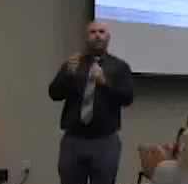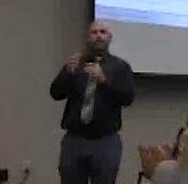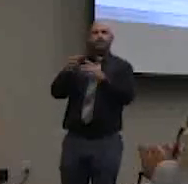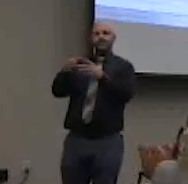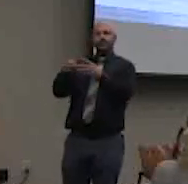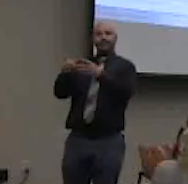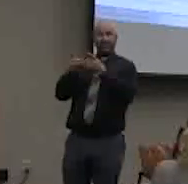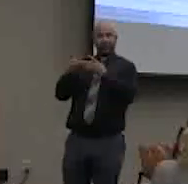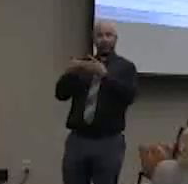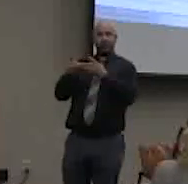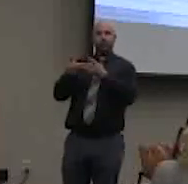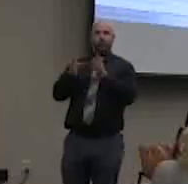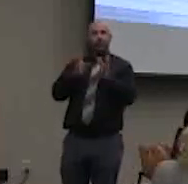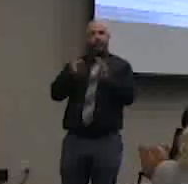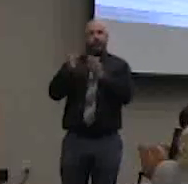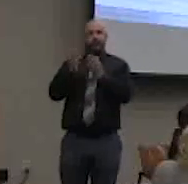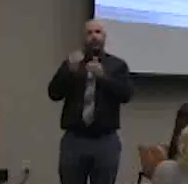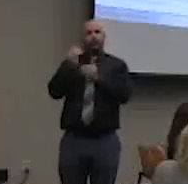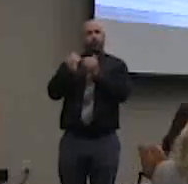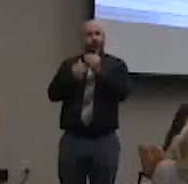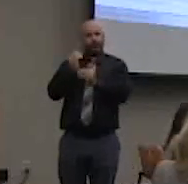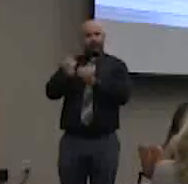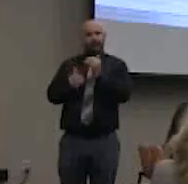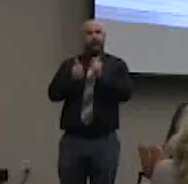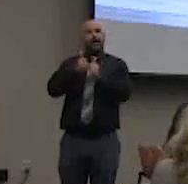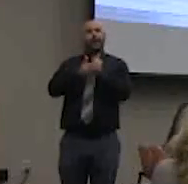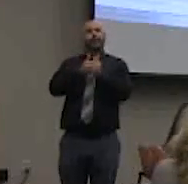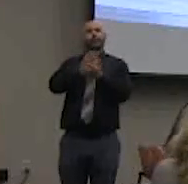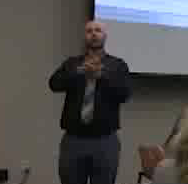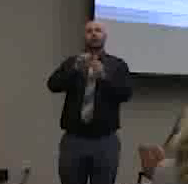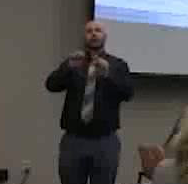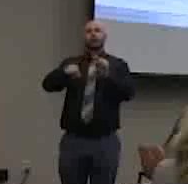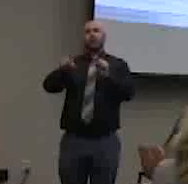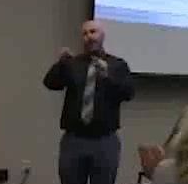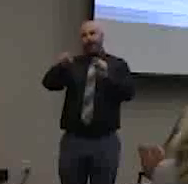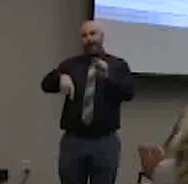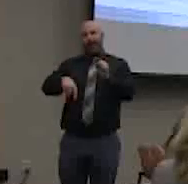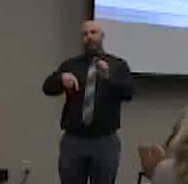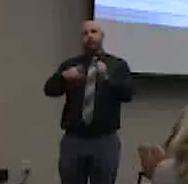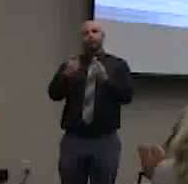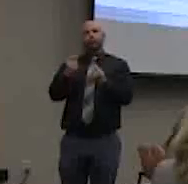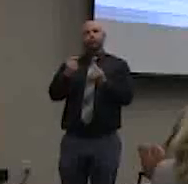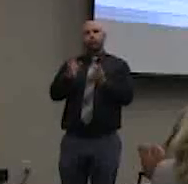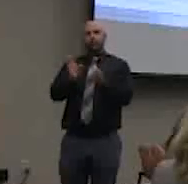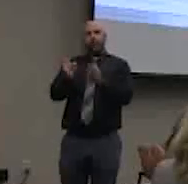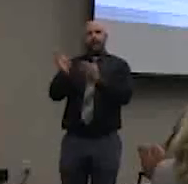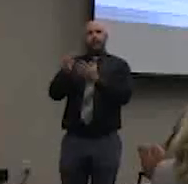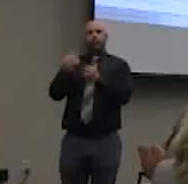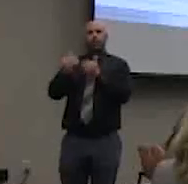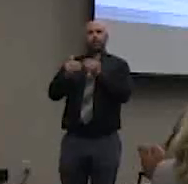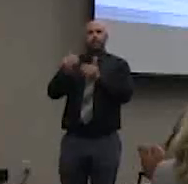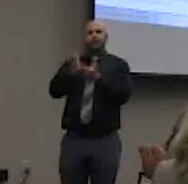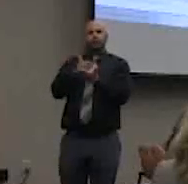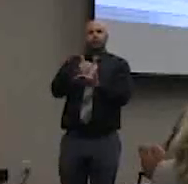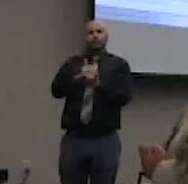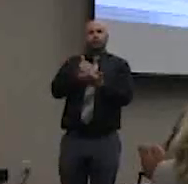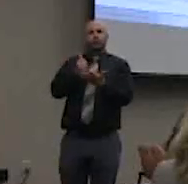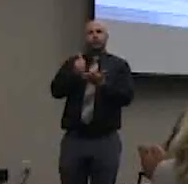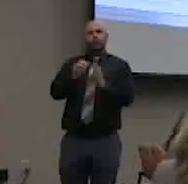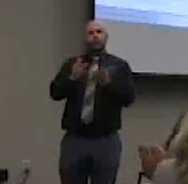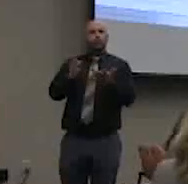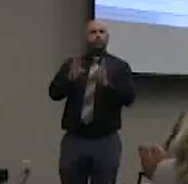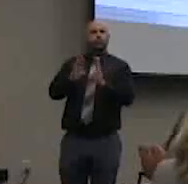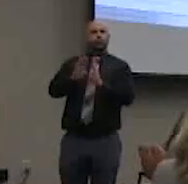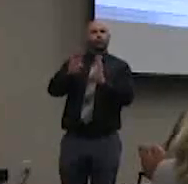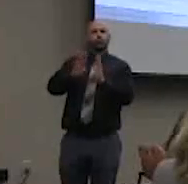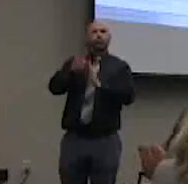do, every school system has to do for budgeting generally, to help them build their blueprint. So we